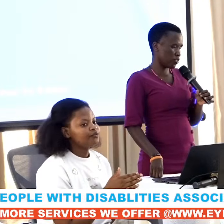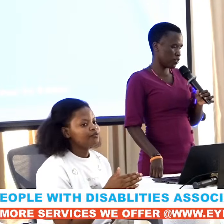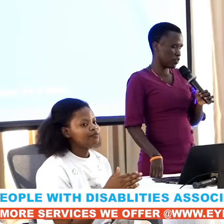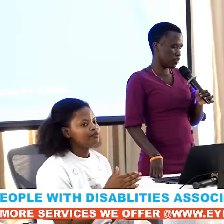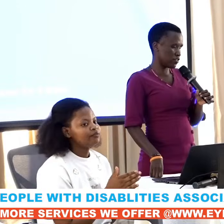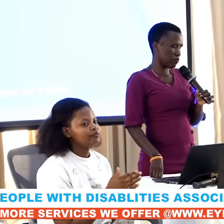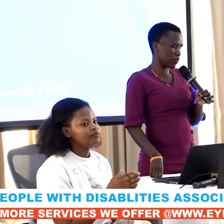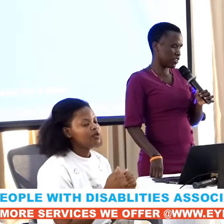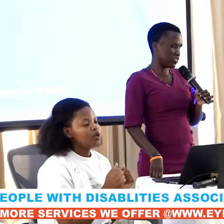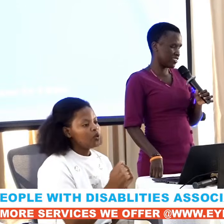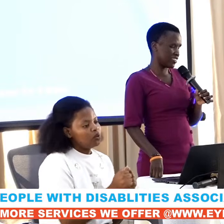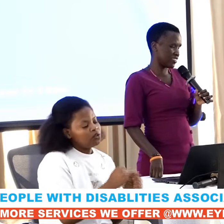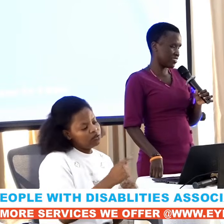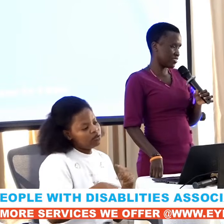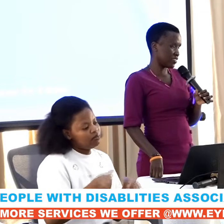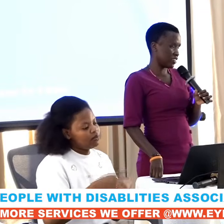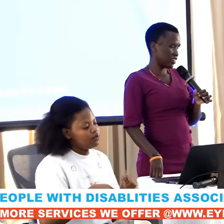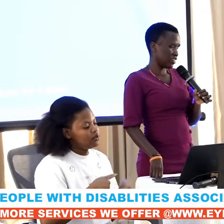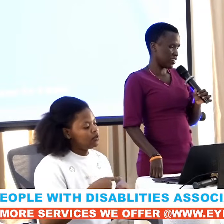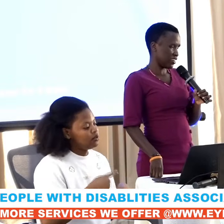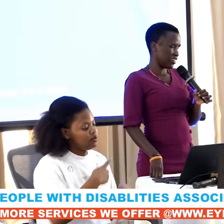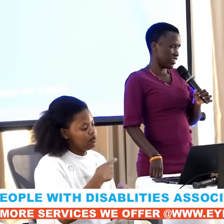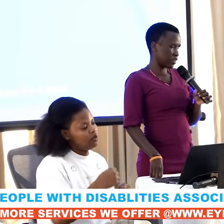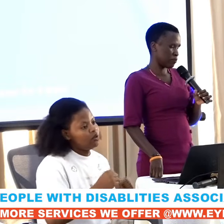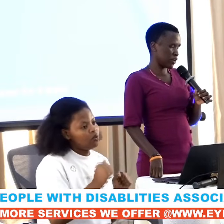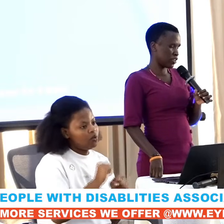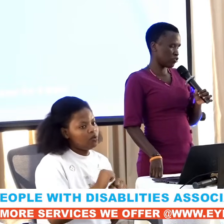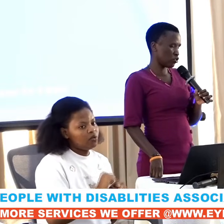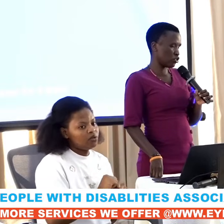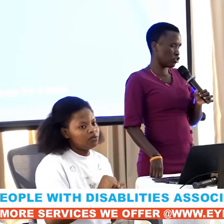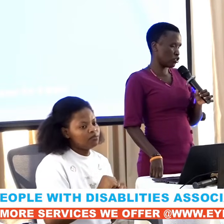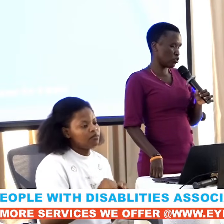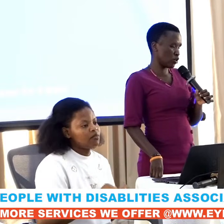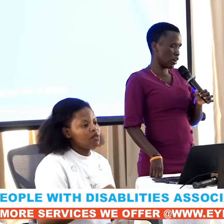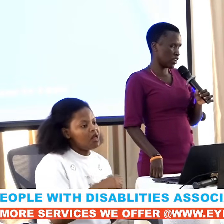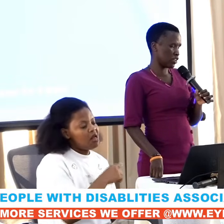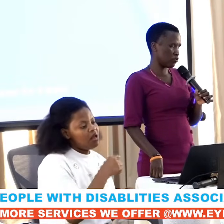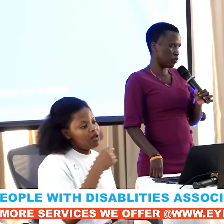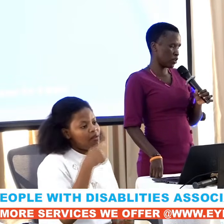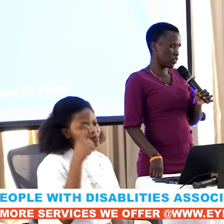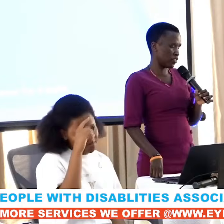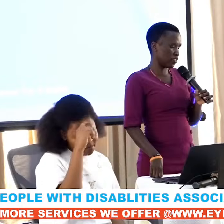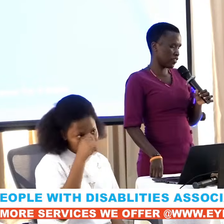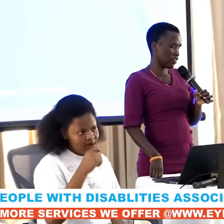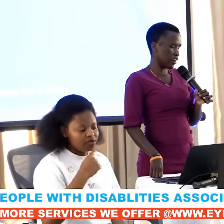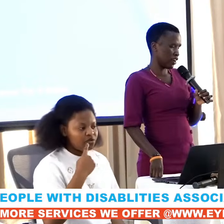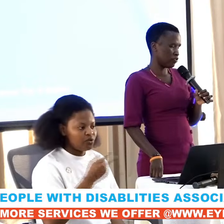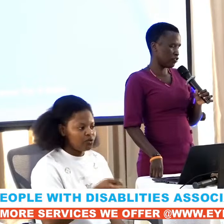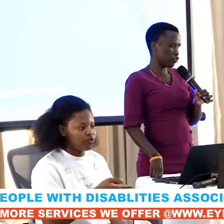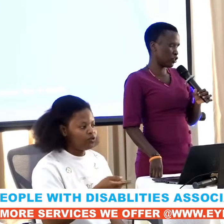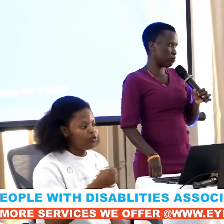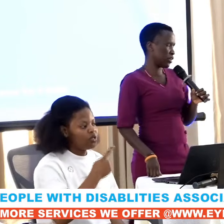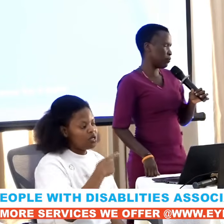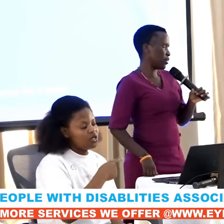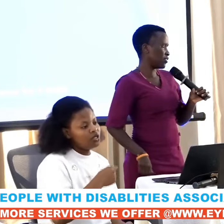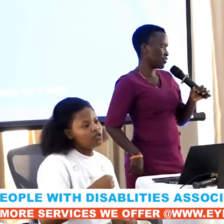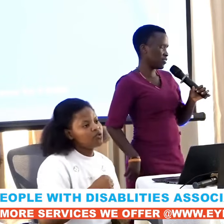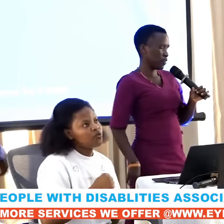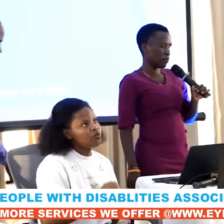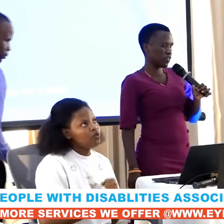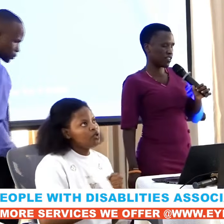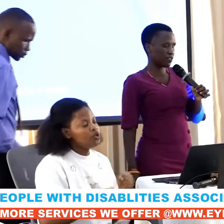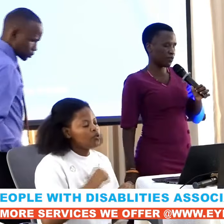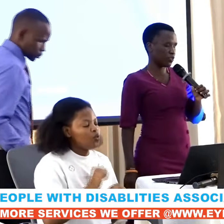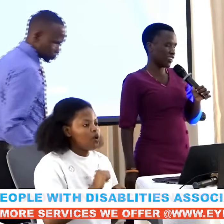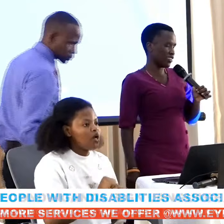with disabilities. Like Brian told you, I live with a visual impairment,